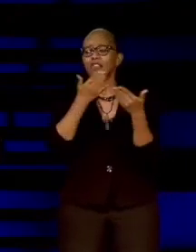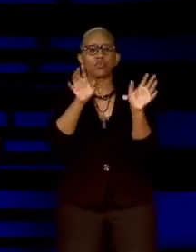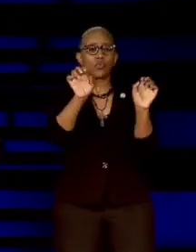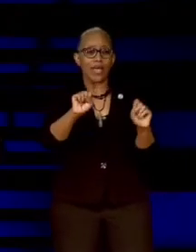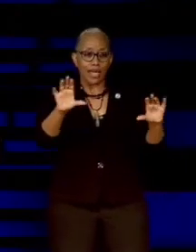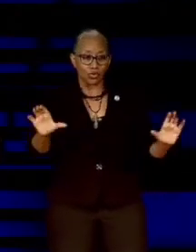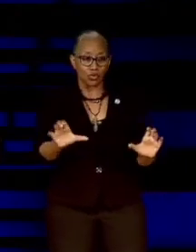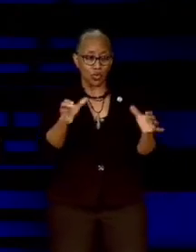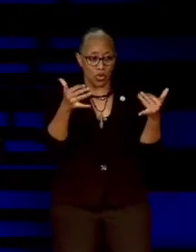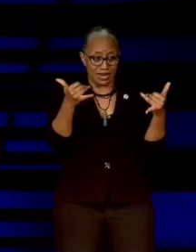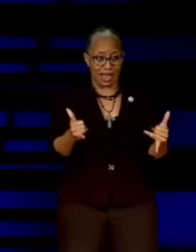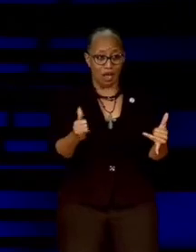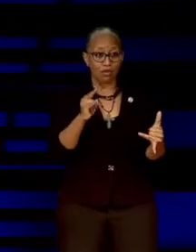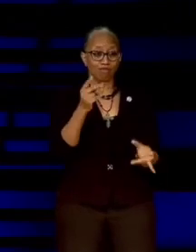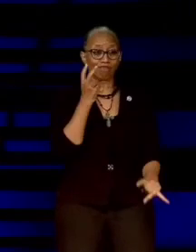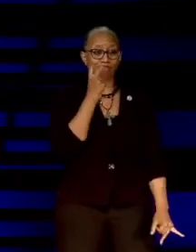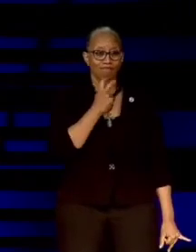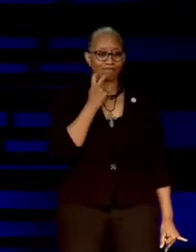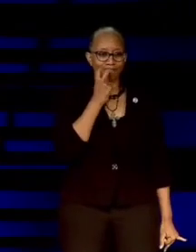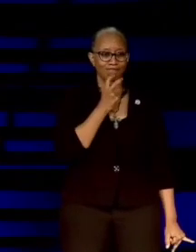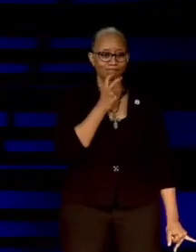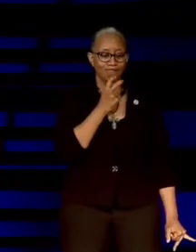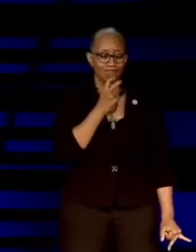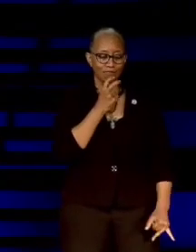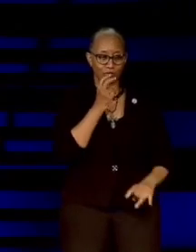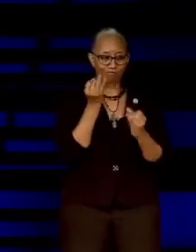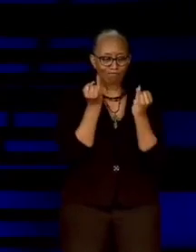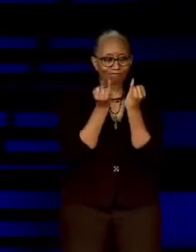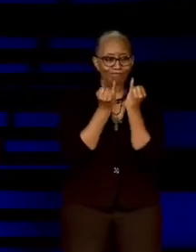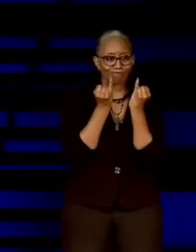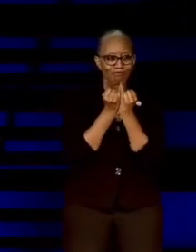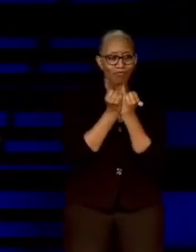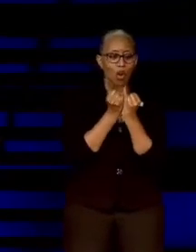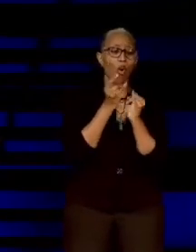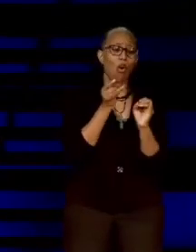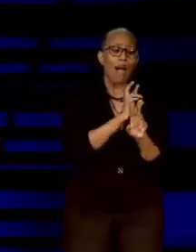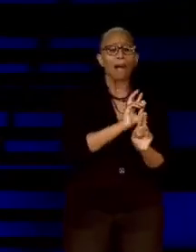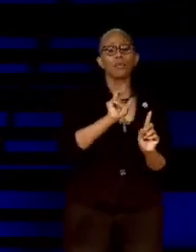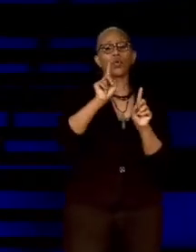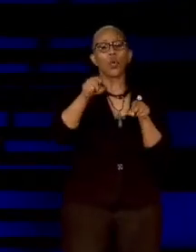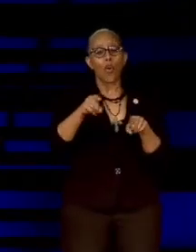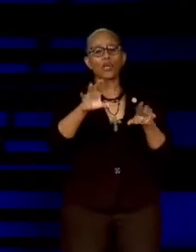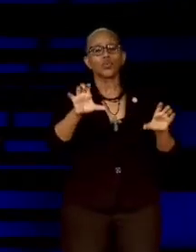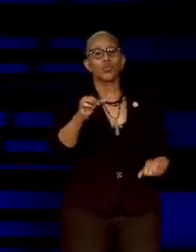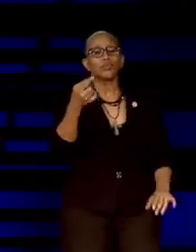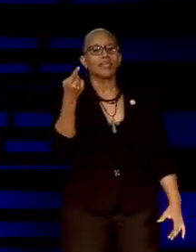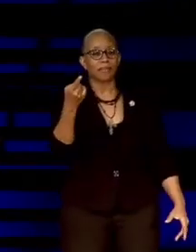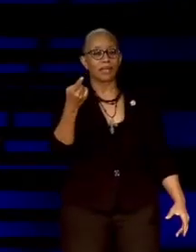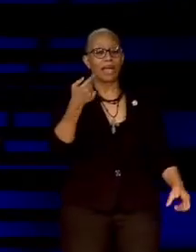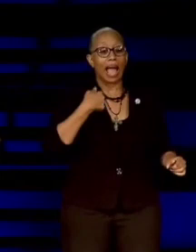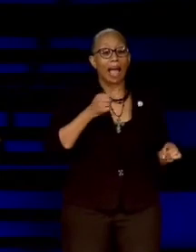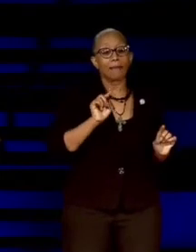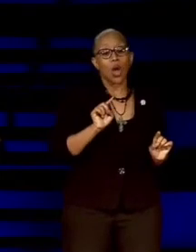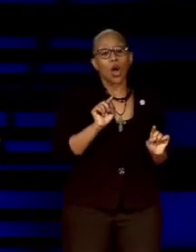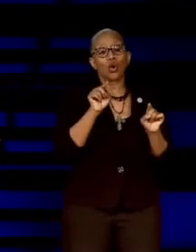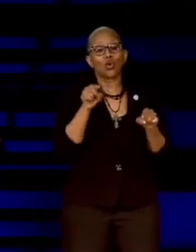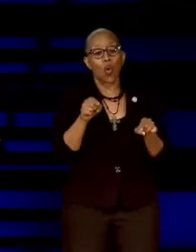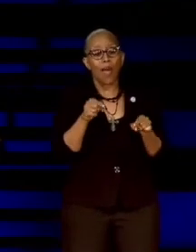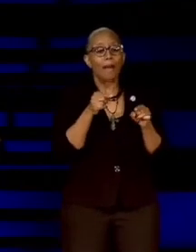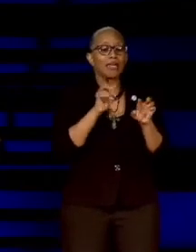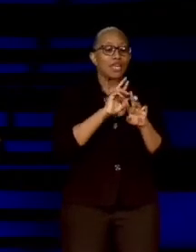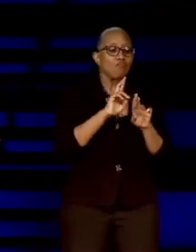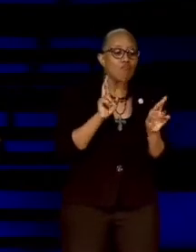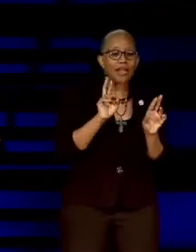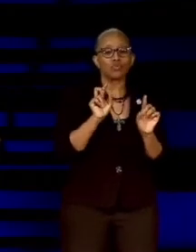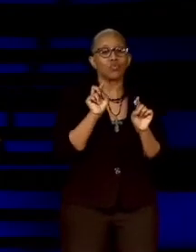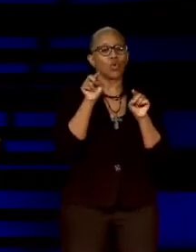to start wording your mouth to stop telling people I'm on the way to do something. He said, start telling